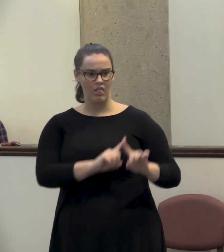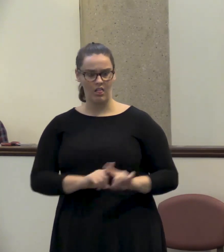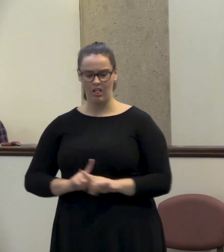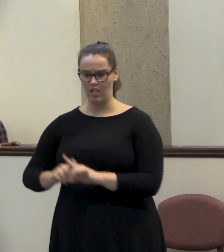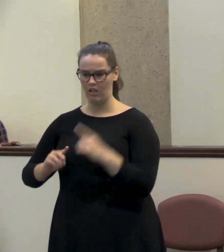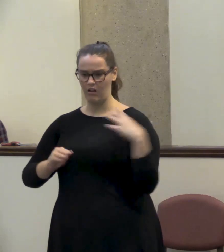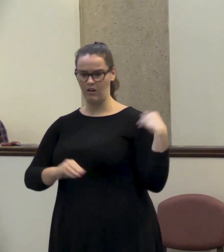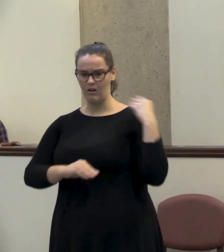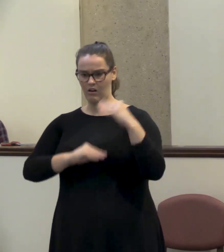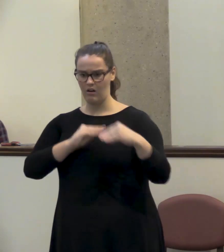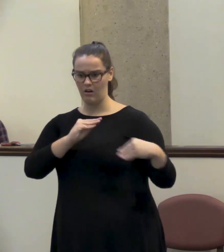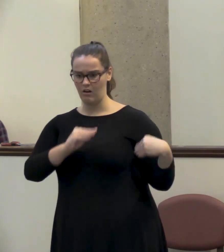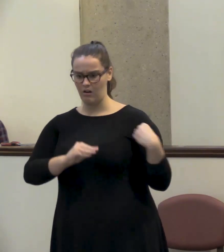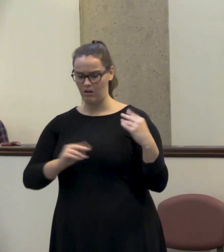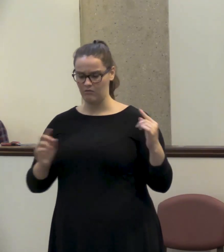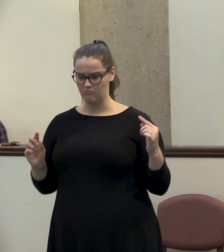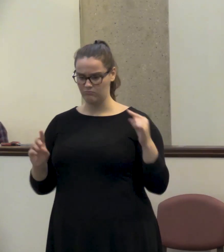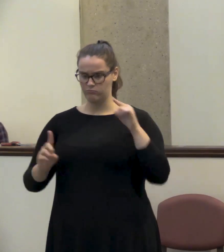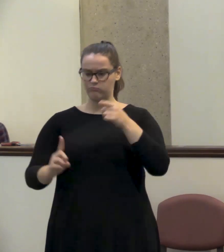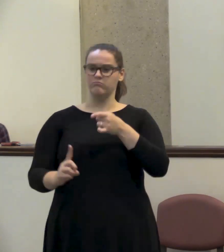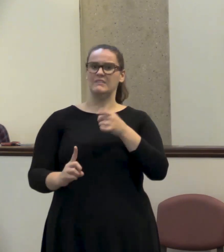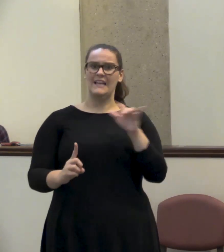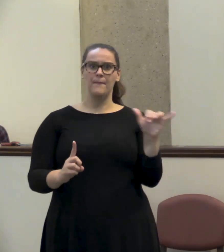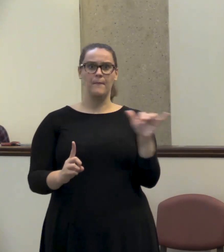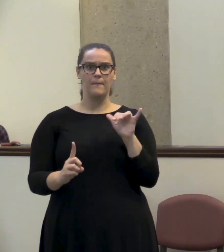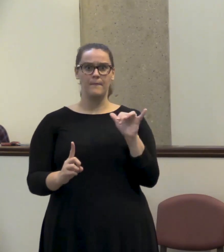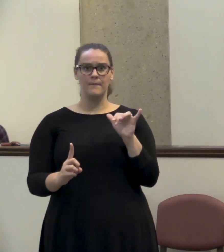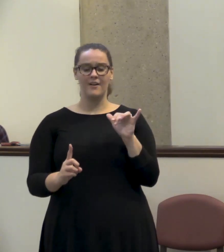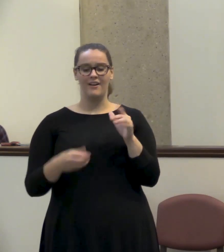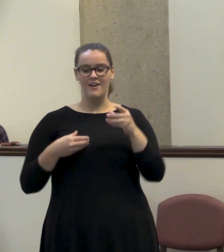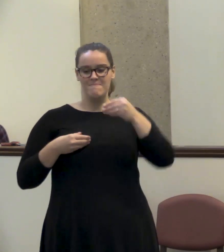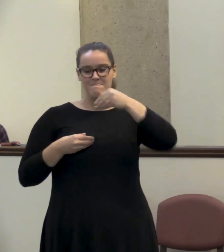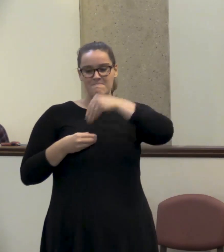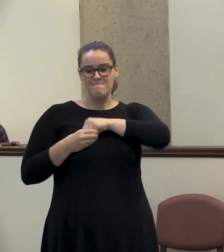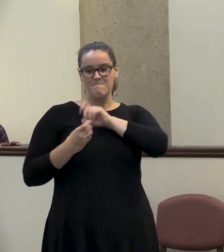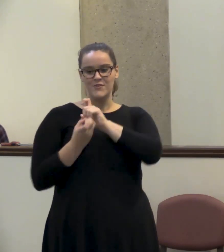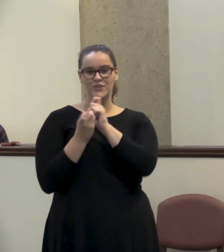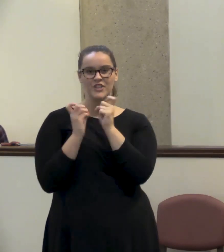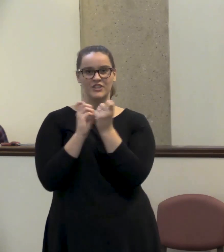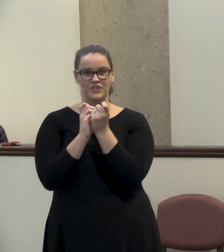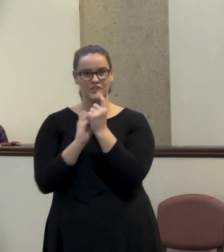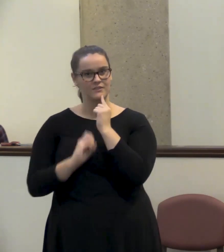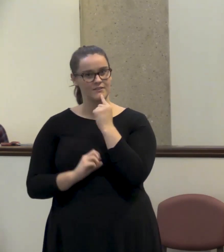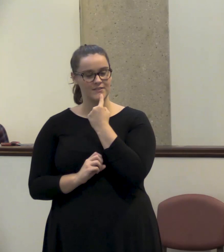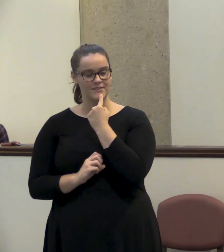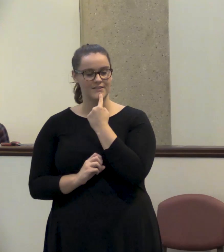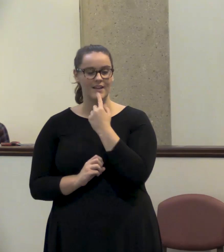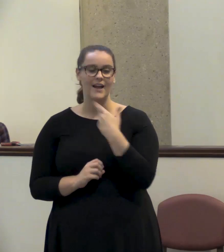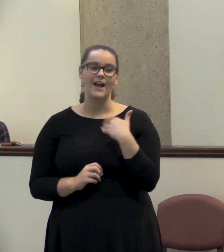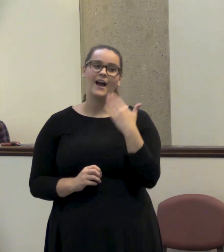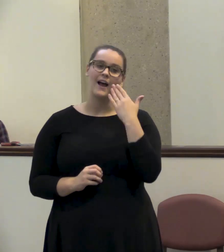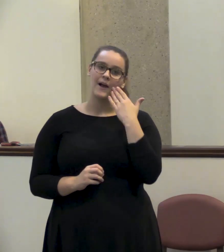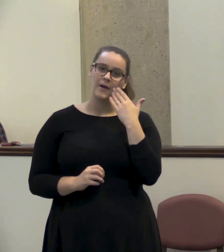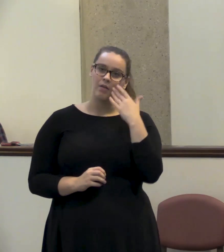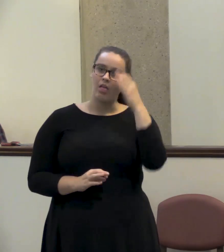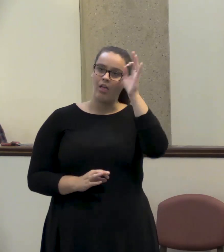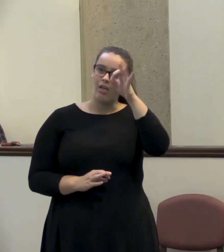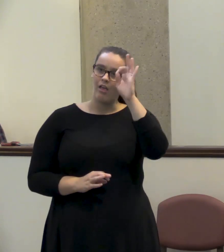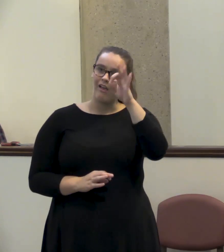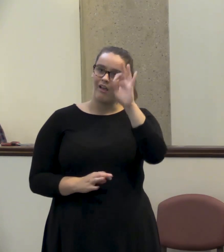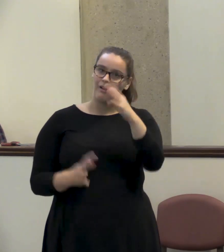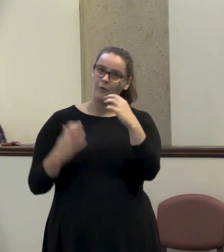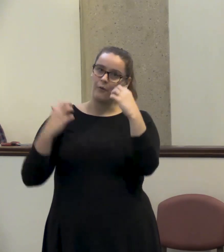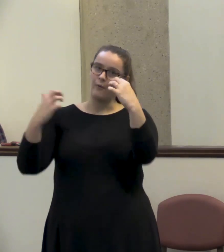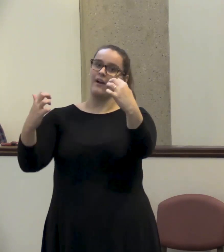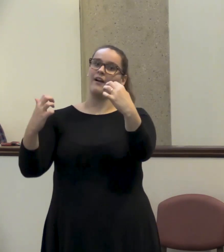toward is a profound interior conversion. Now, I am preaching to the choir, so to speak,